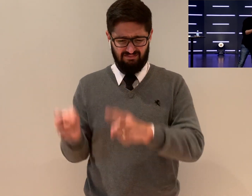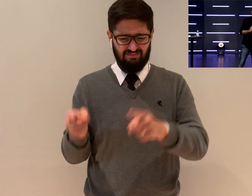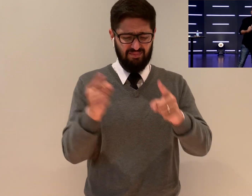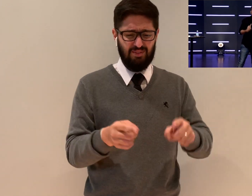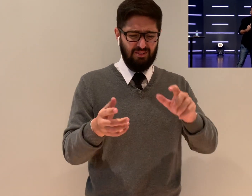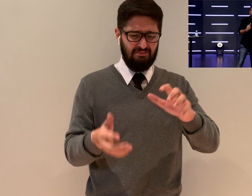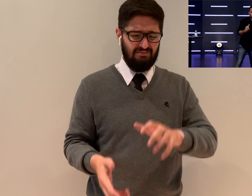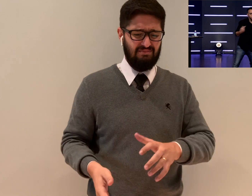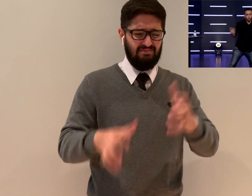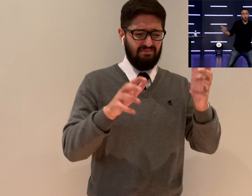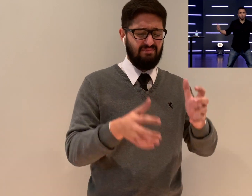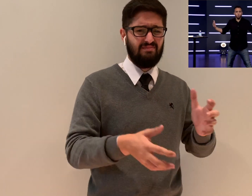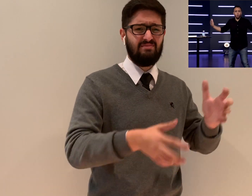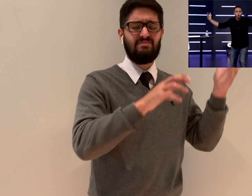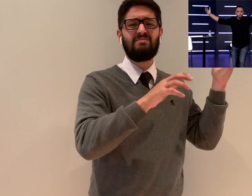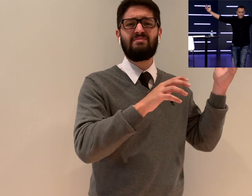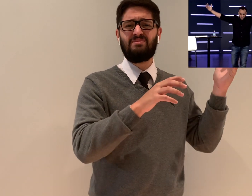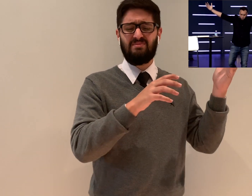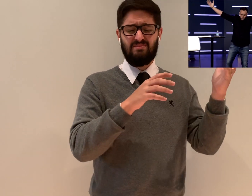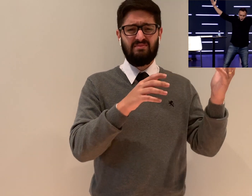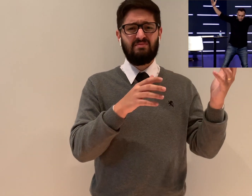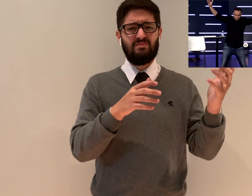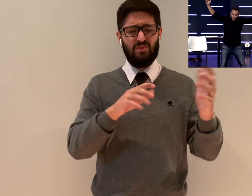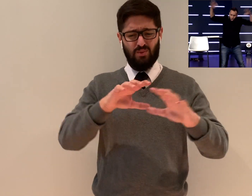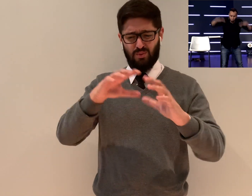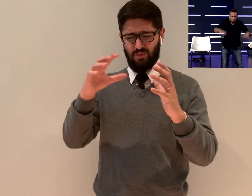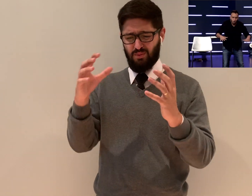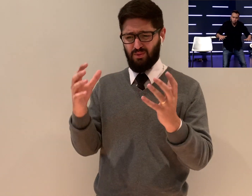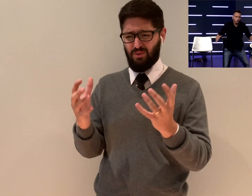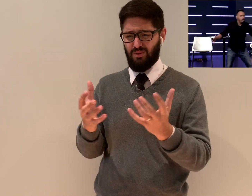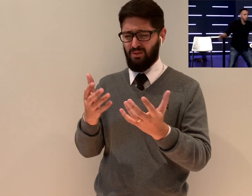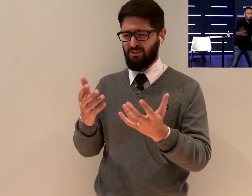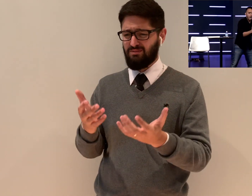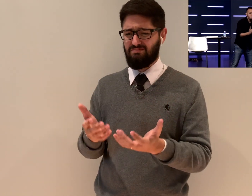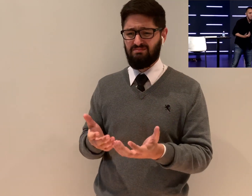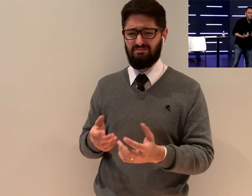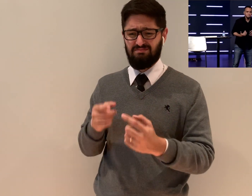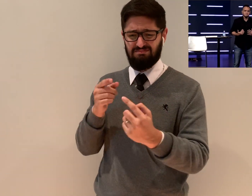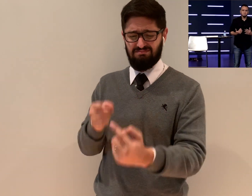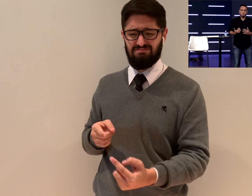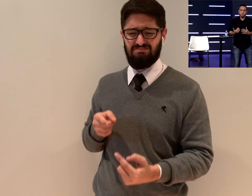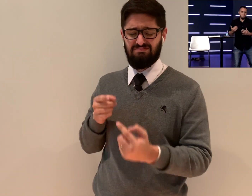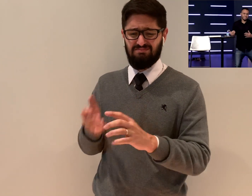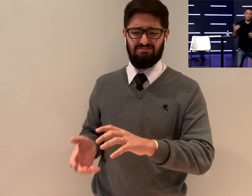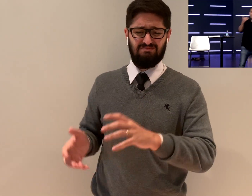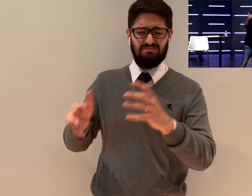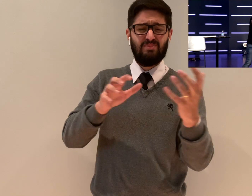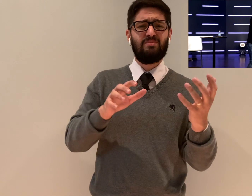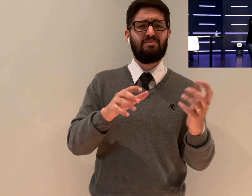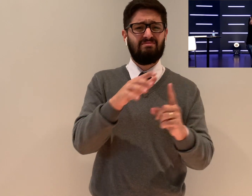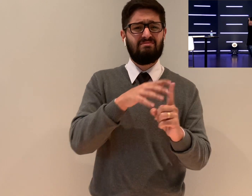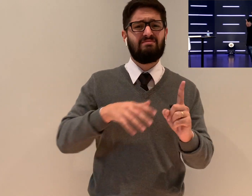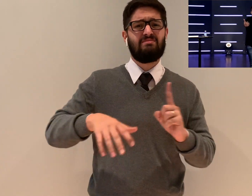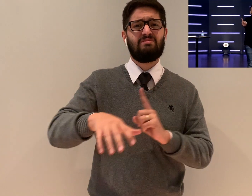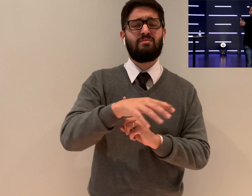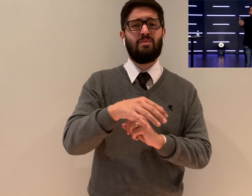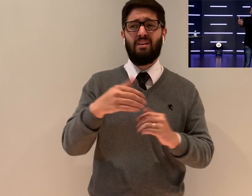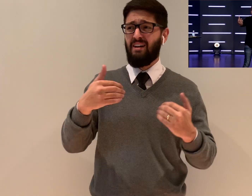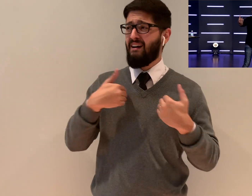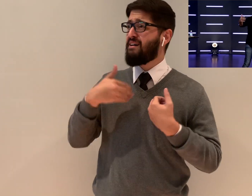me, although the world is falling all apart all around me, because I have